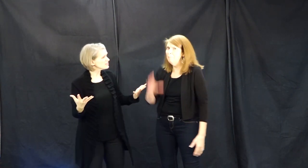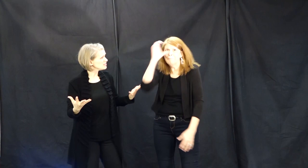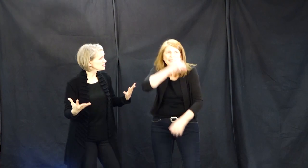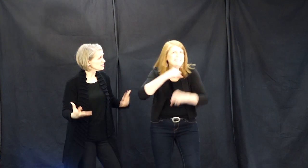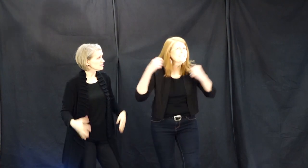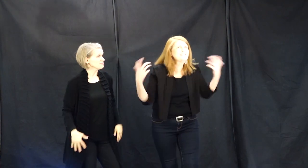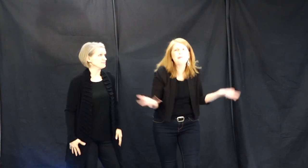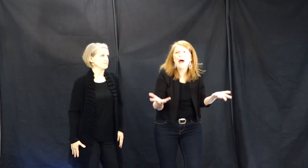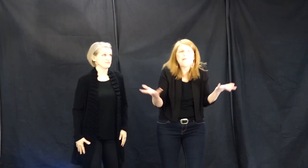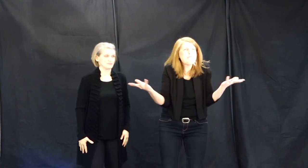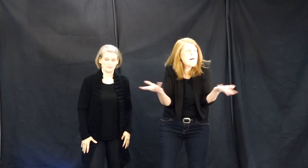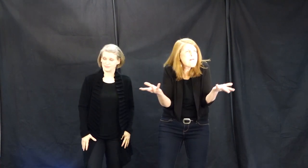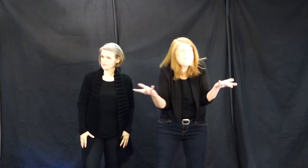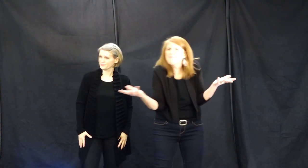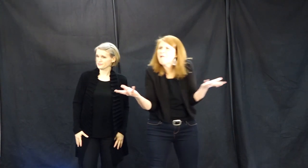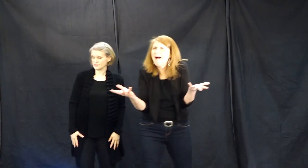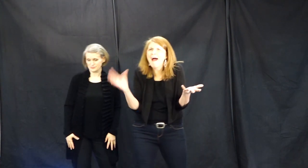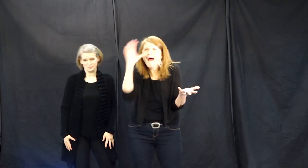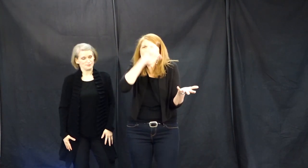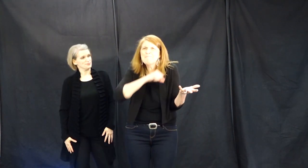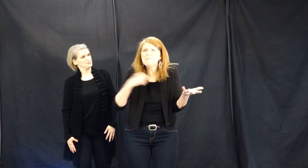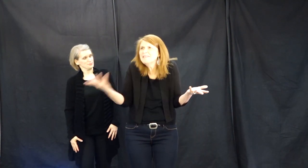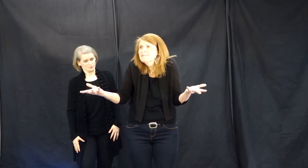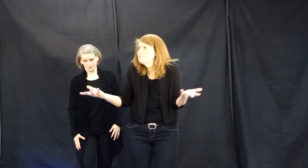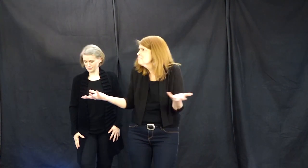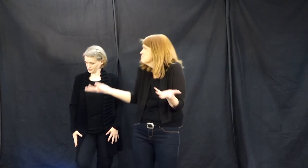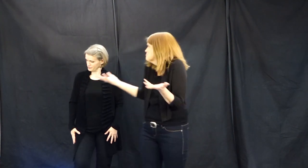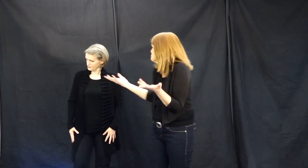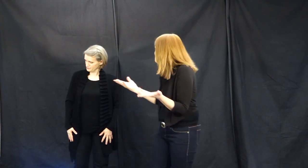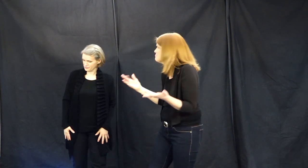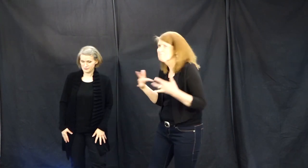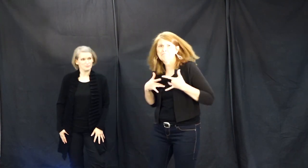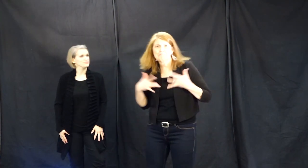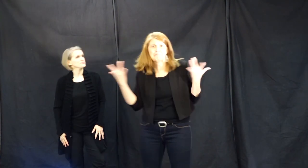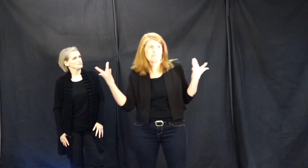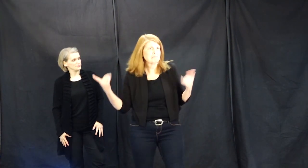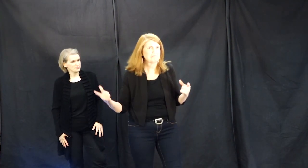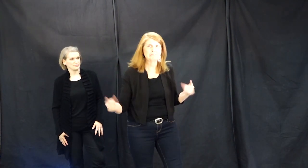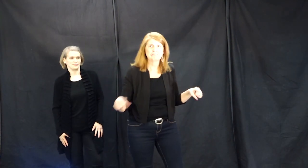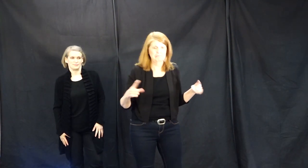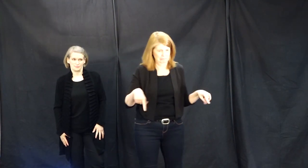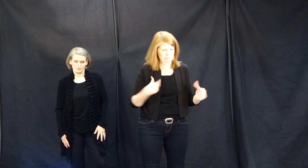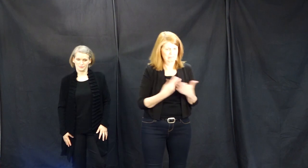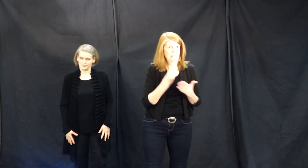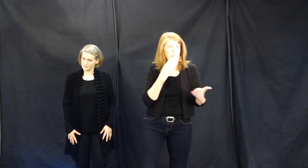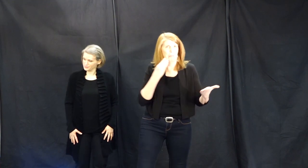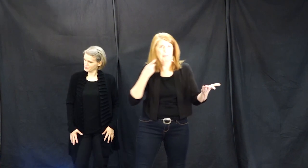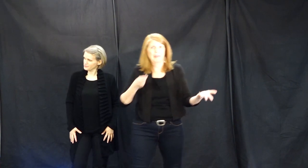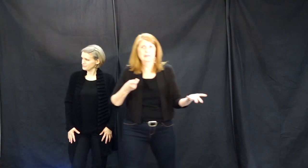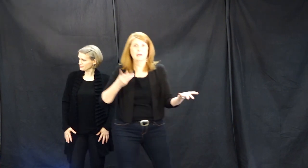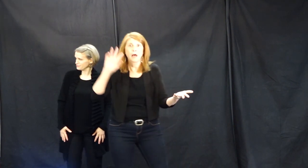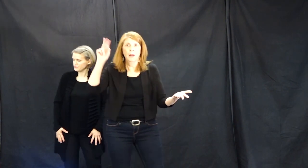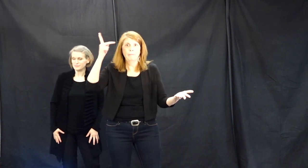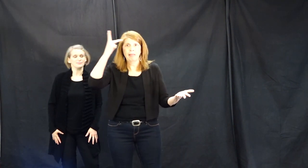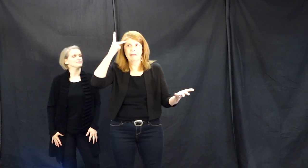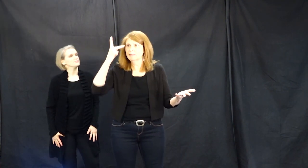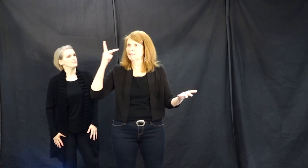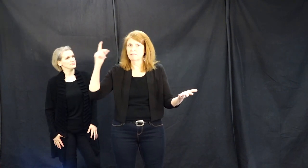miss? What did I miss? What did I miss? Come home to this. Head first into a political